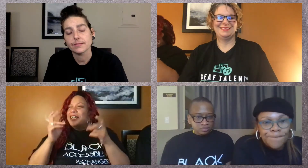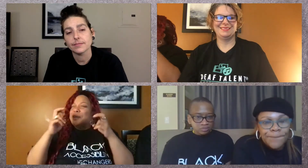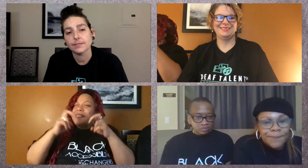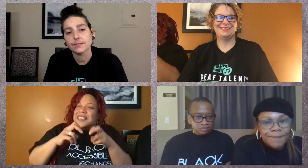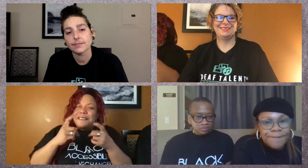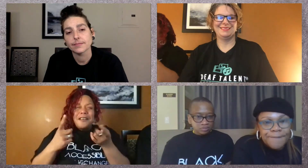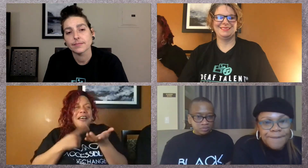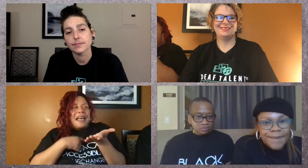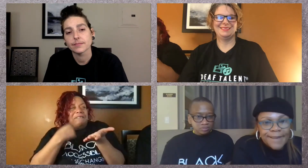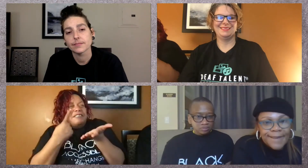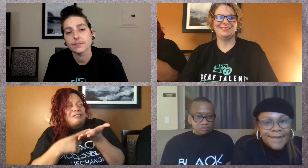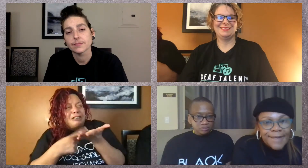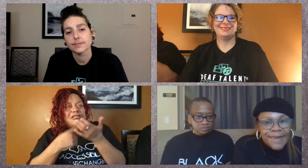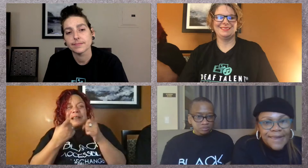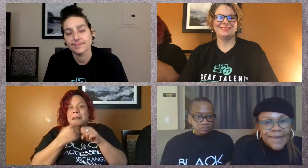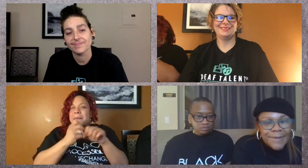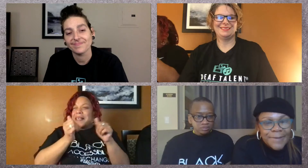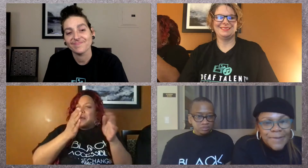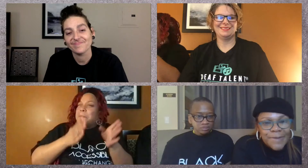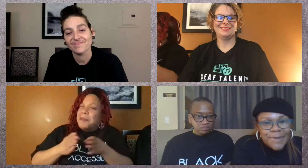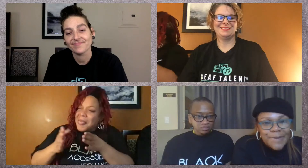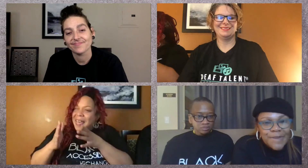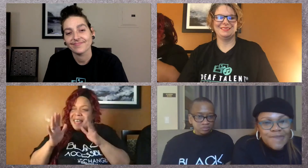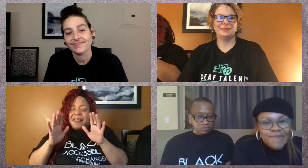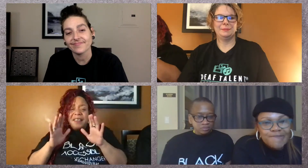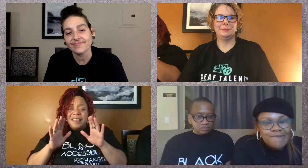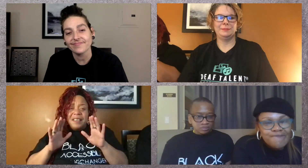people think it's so easy,